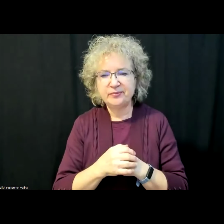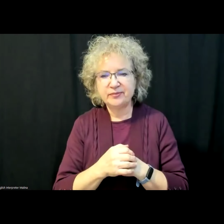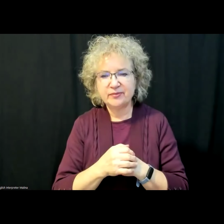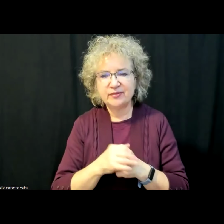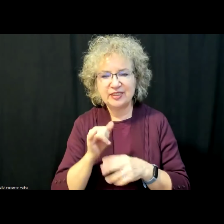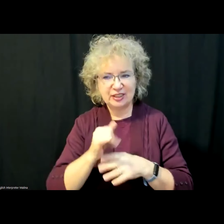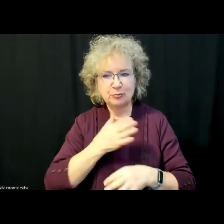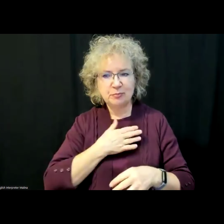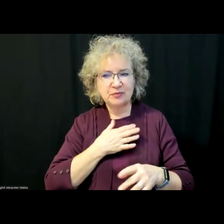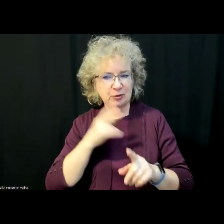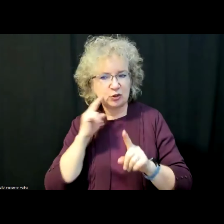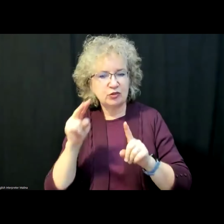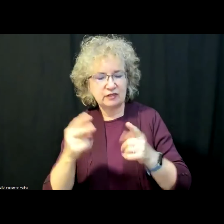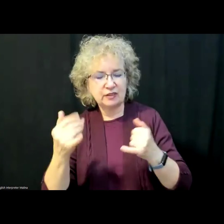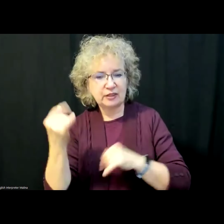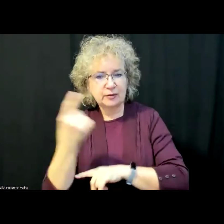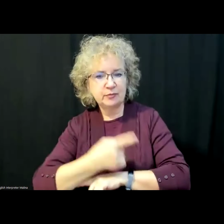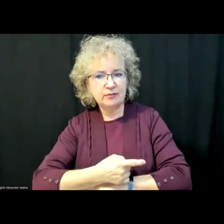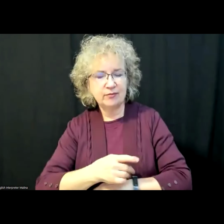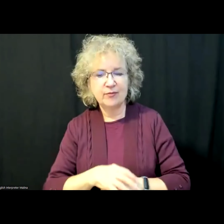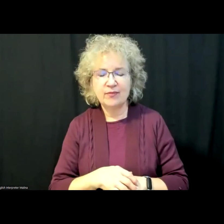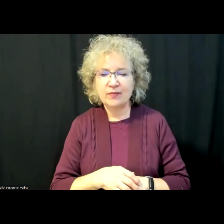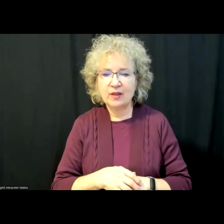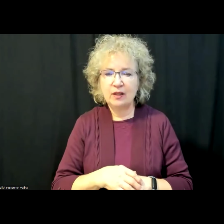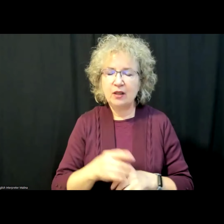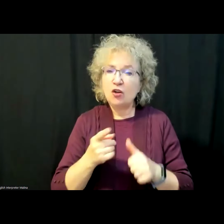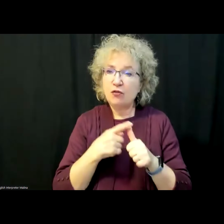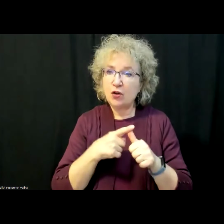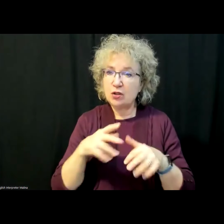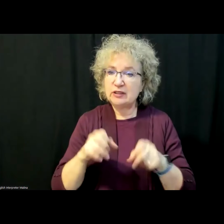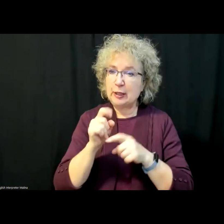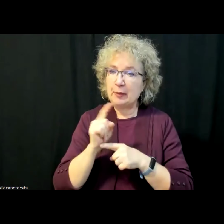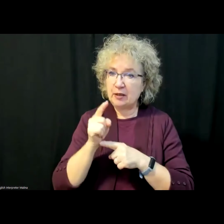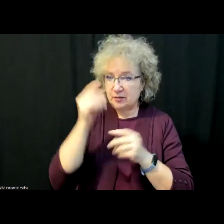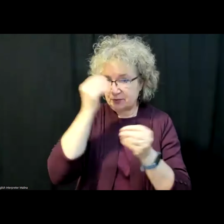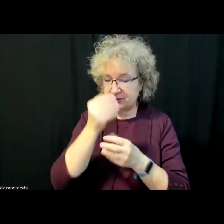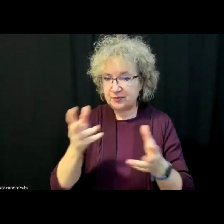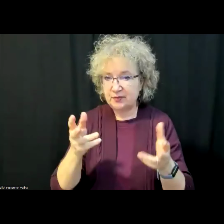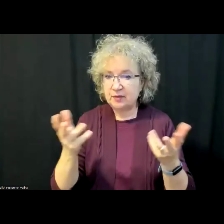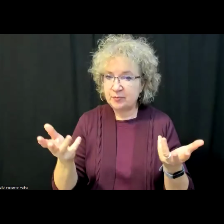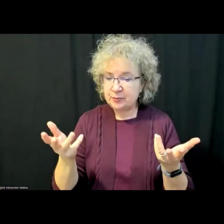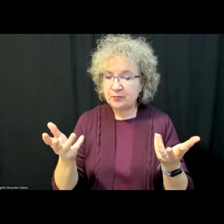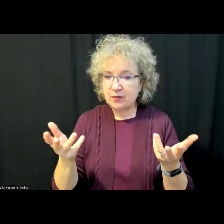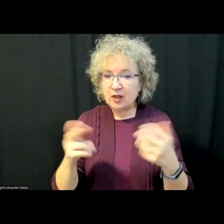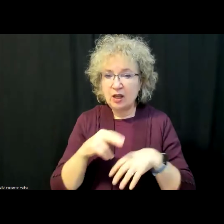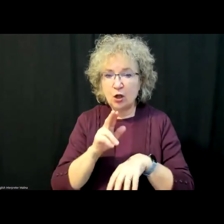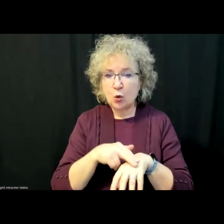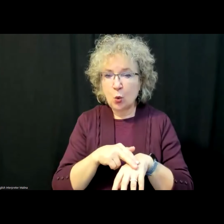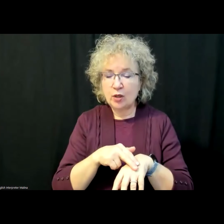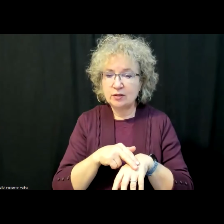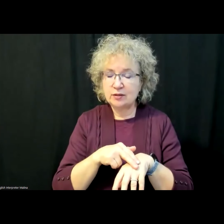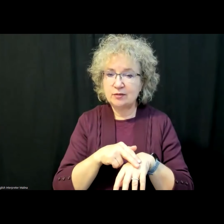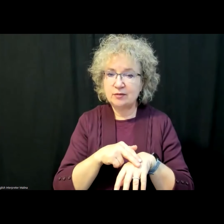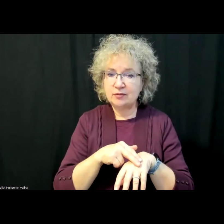I'm going to be coming from today. I just wanted to take a minute to say that, you know, of course, it's not lost on anyone.